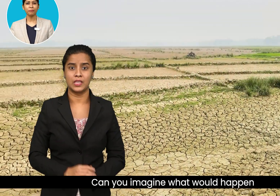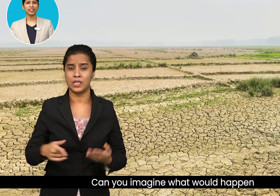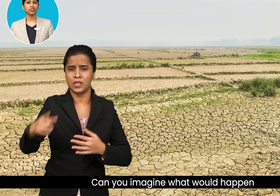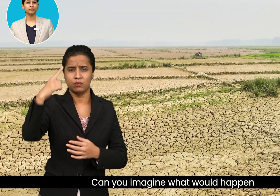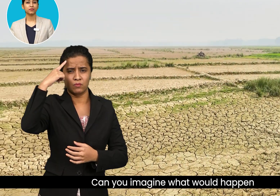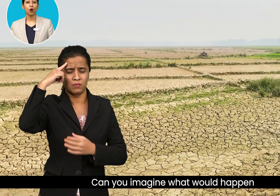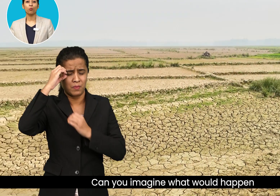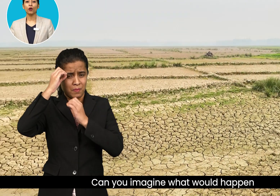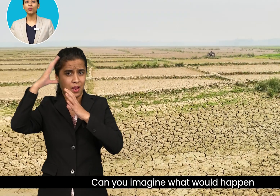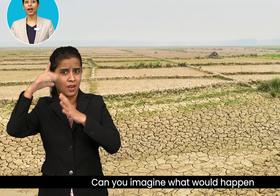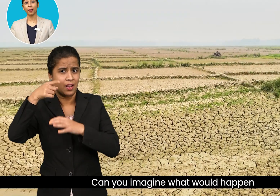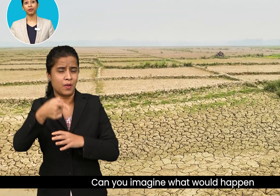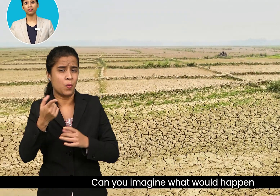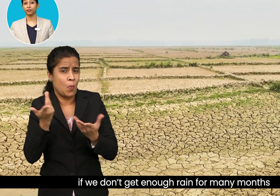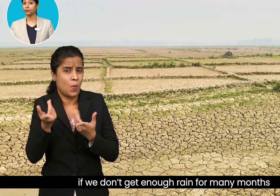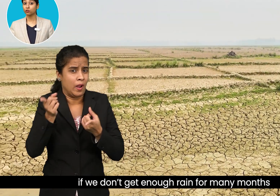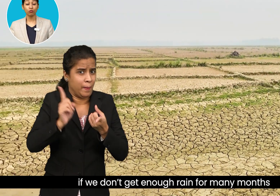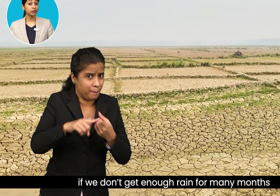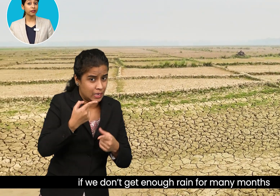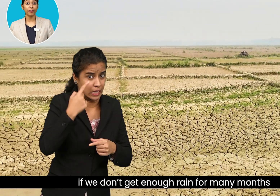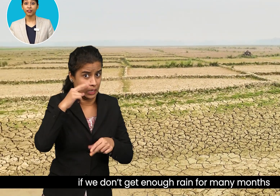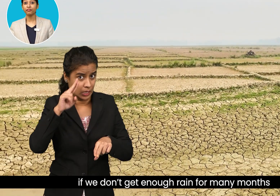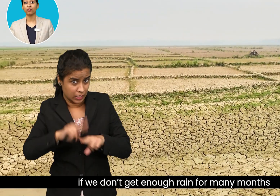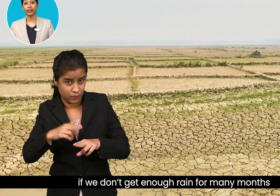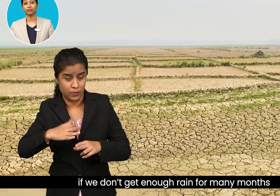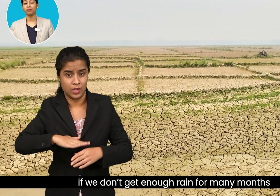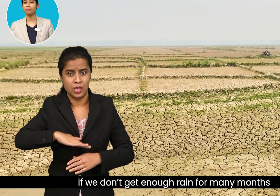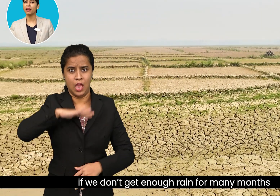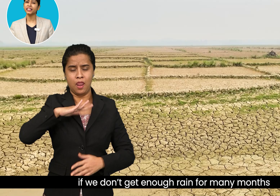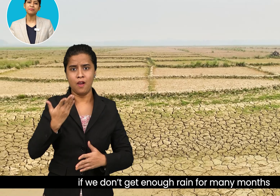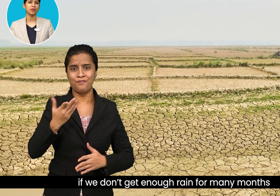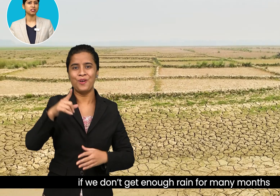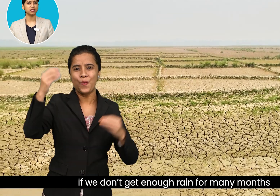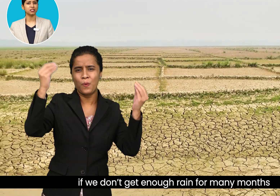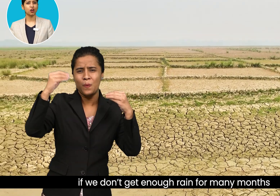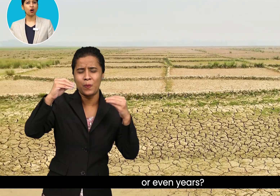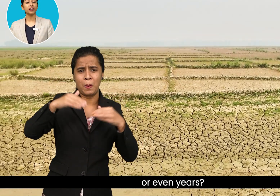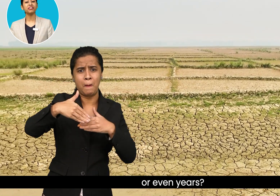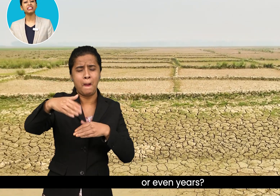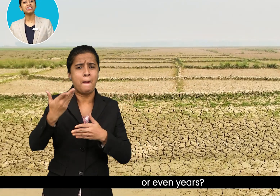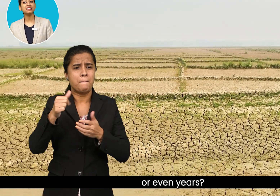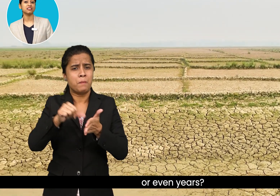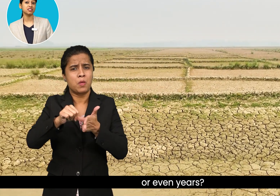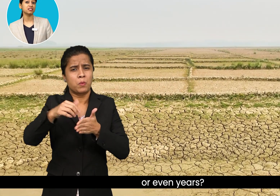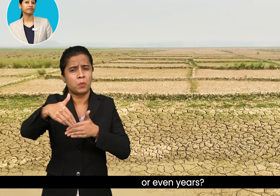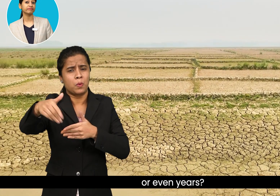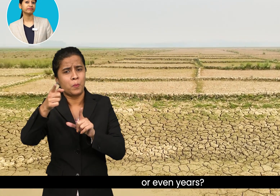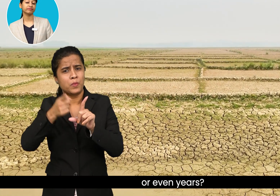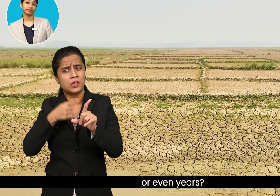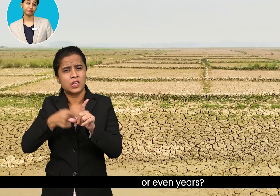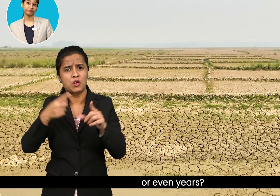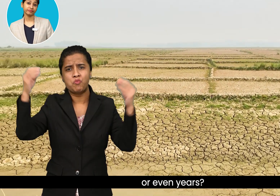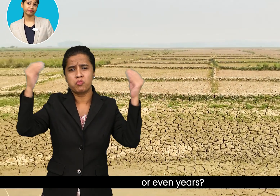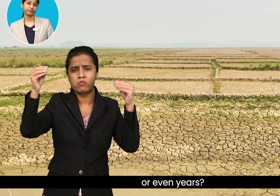Can you imagine what would happen if we don't get enough rain for many months or even years?